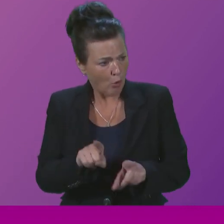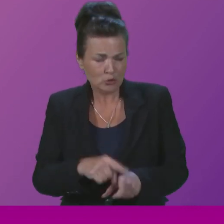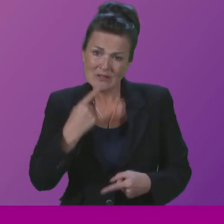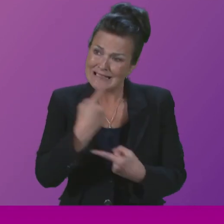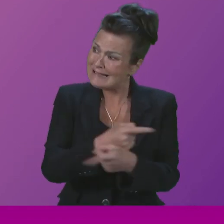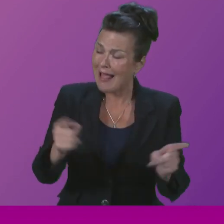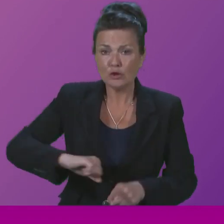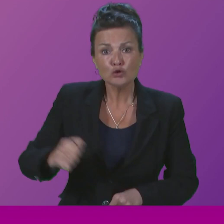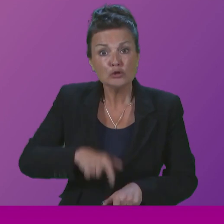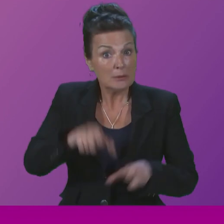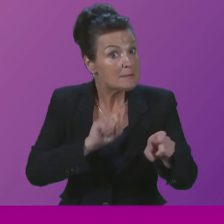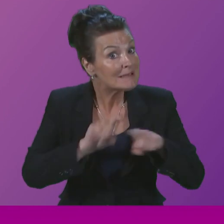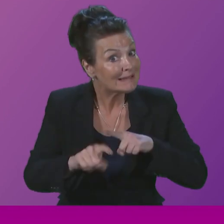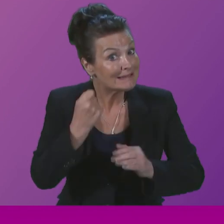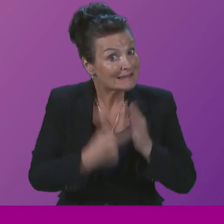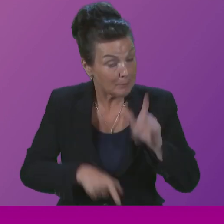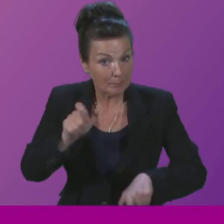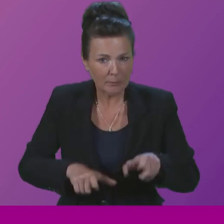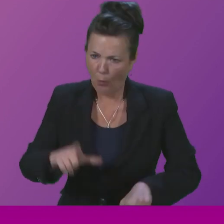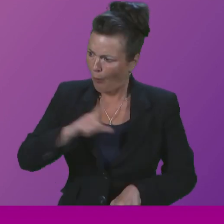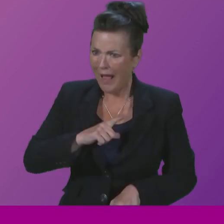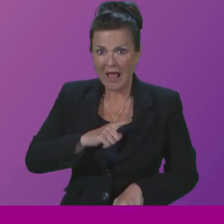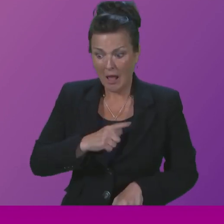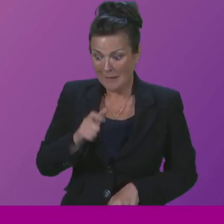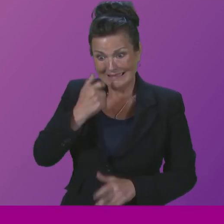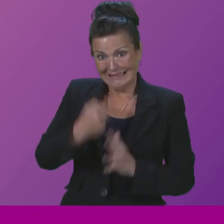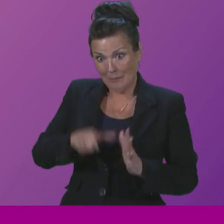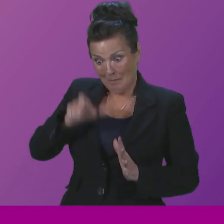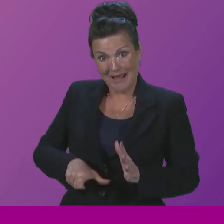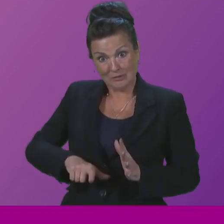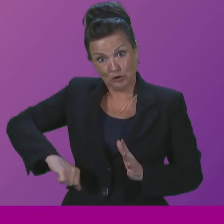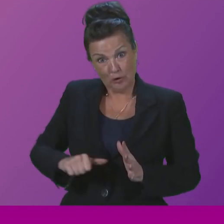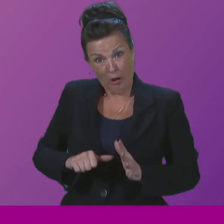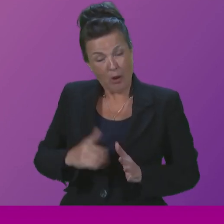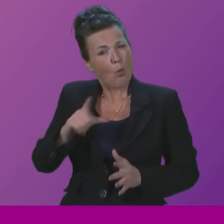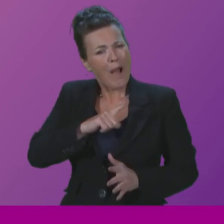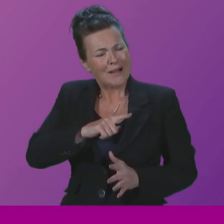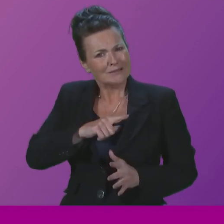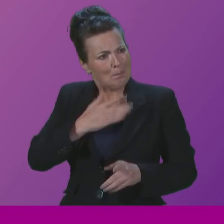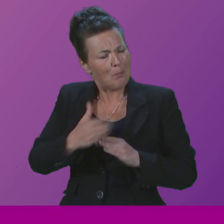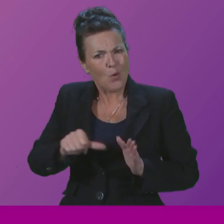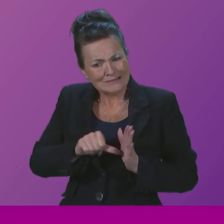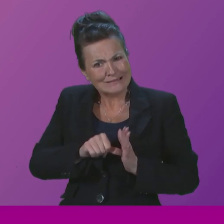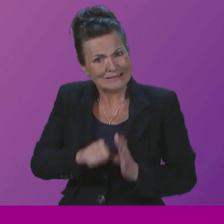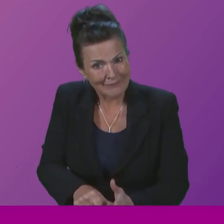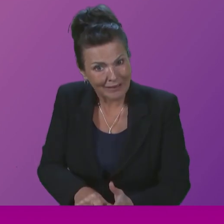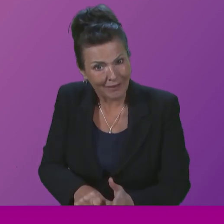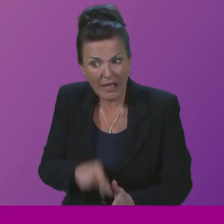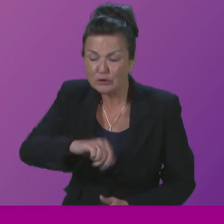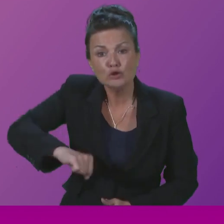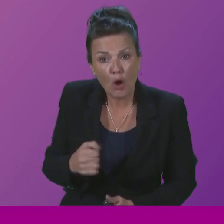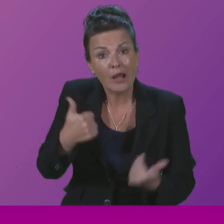particularly disabled people, why is it harder for a disabled person in Scotland to get a job than it is anywhere else in the United Kingdom?